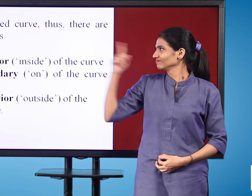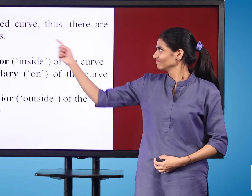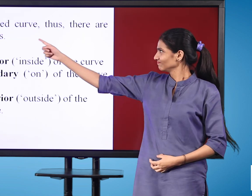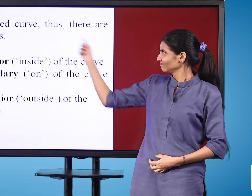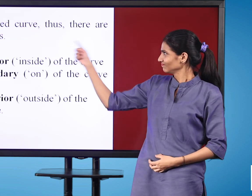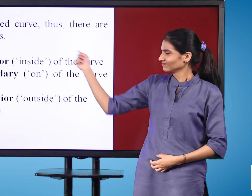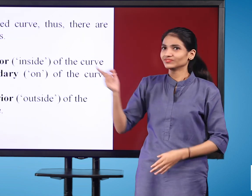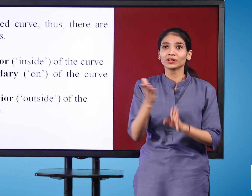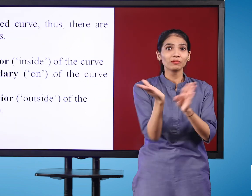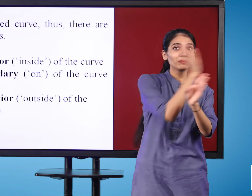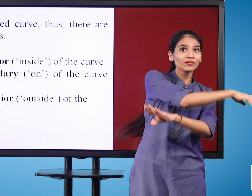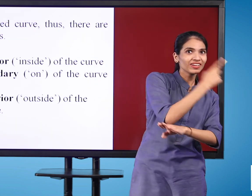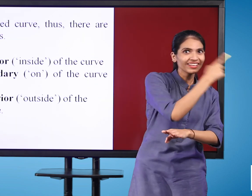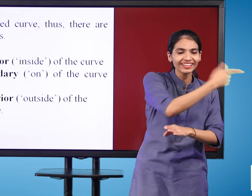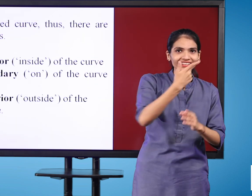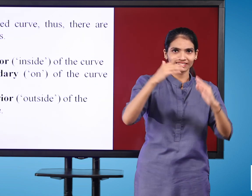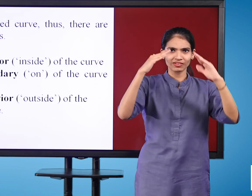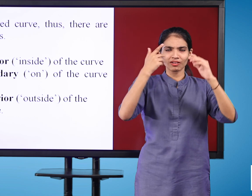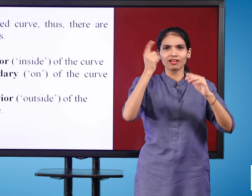In a closed curve, thus,